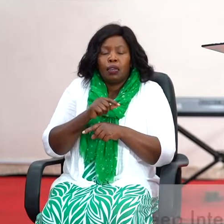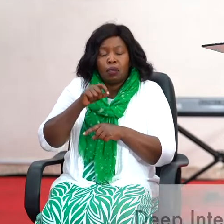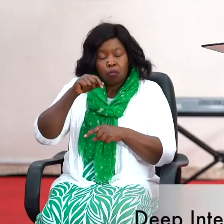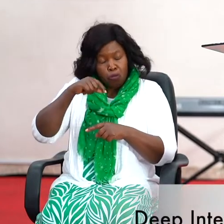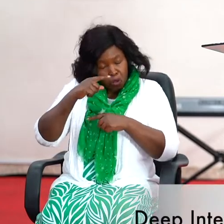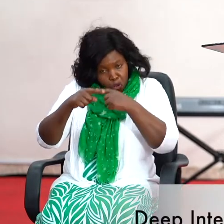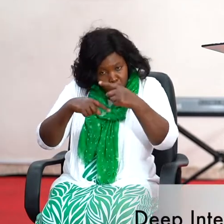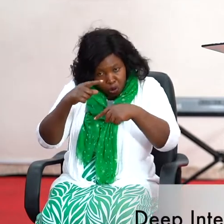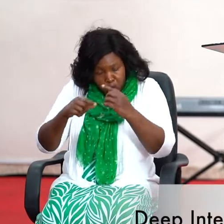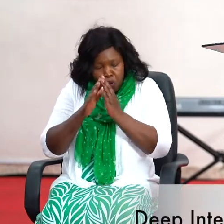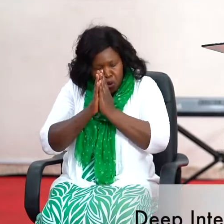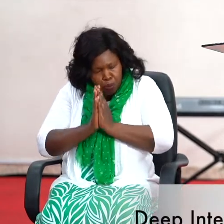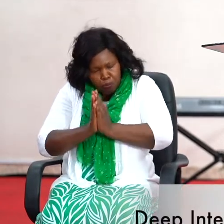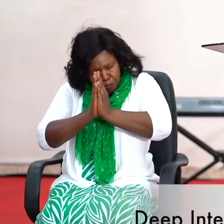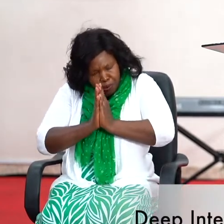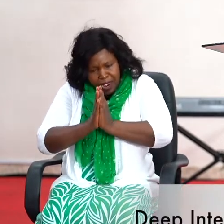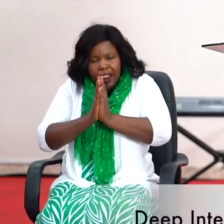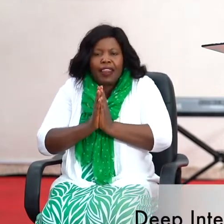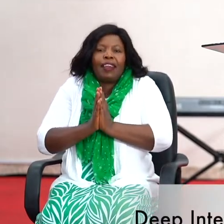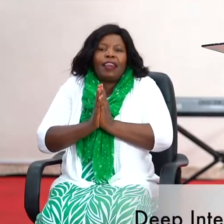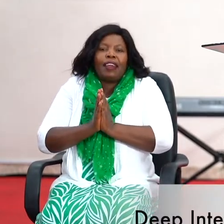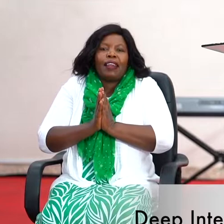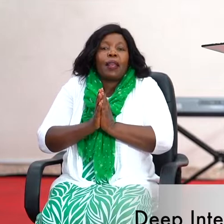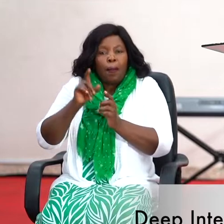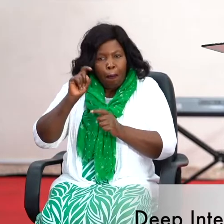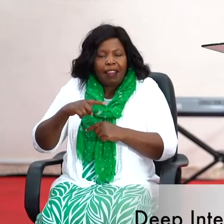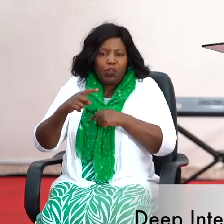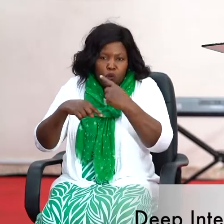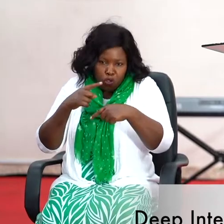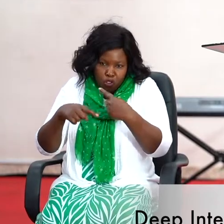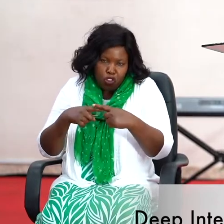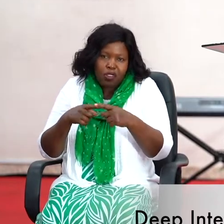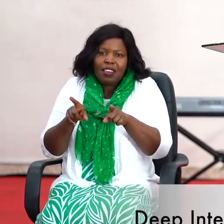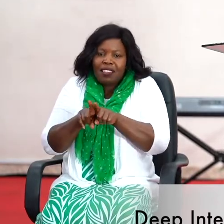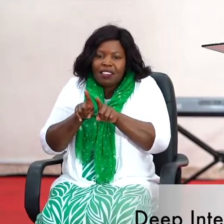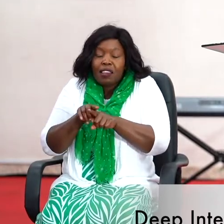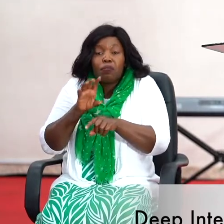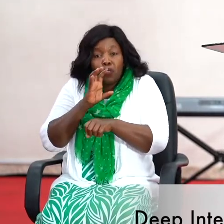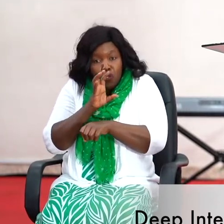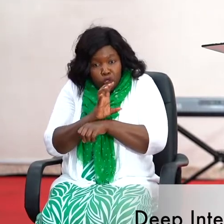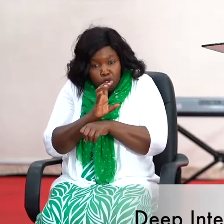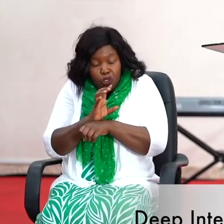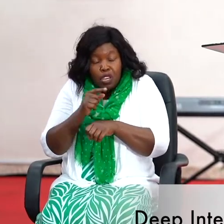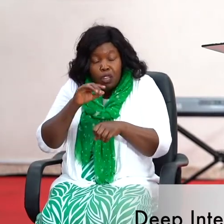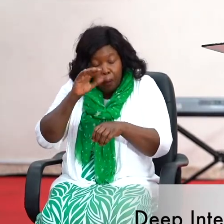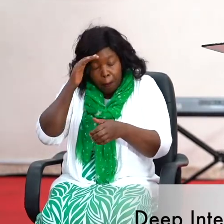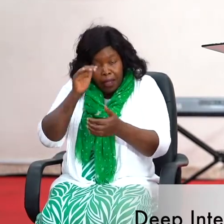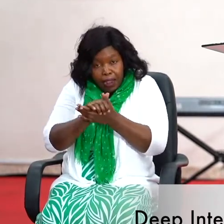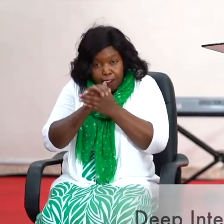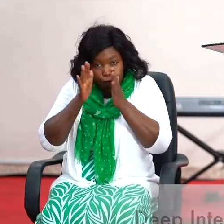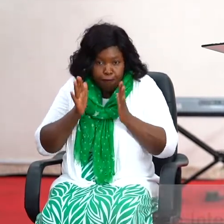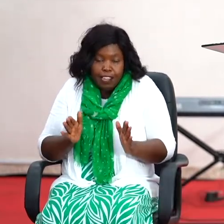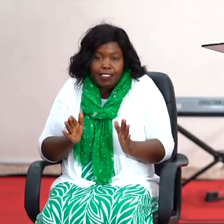Needed, or Deep Intercession Still Required. As a church and as believers, we